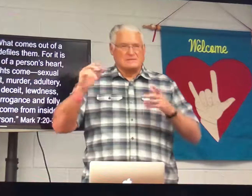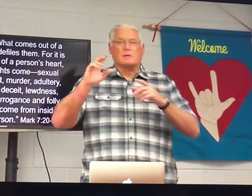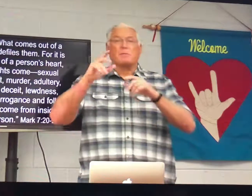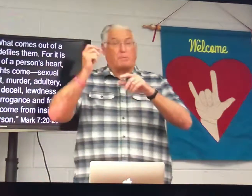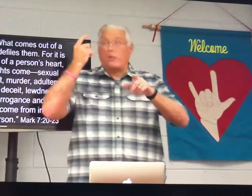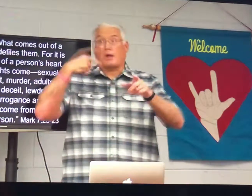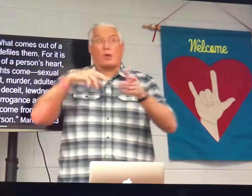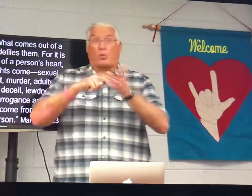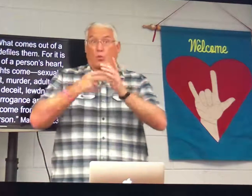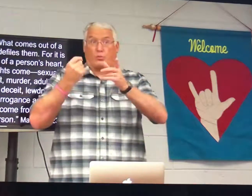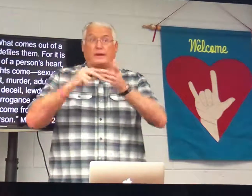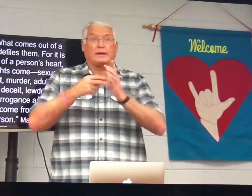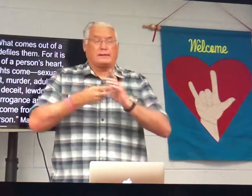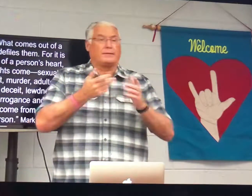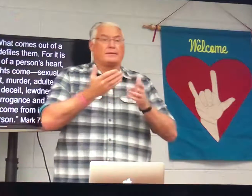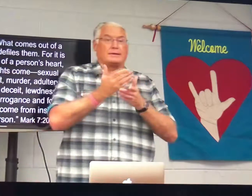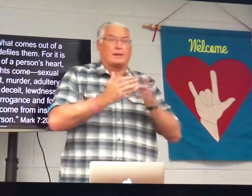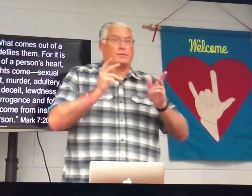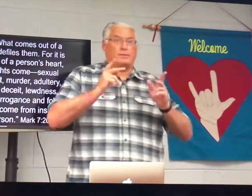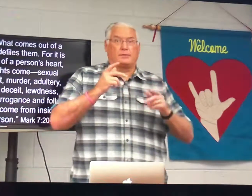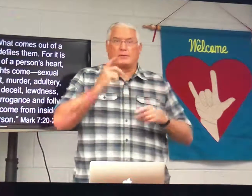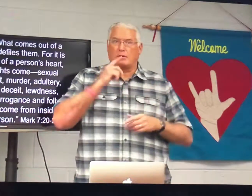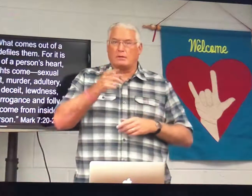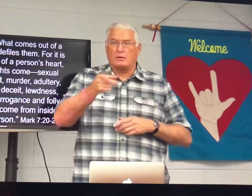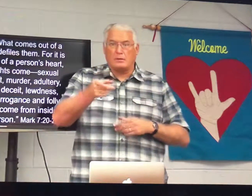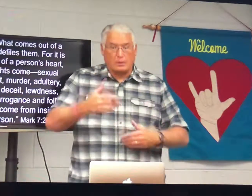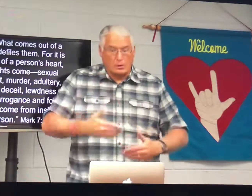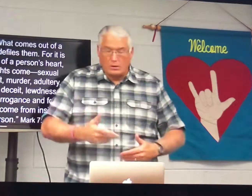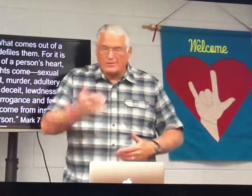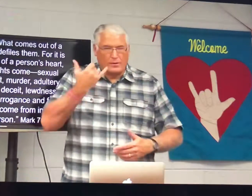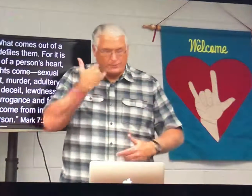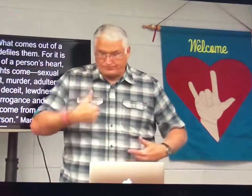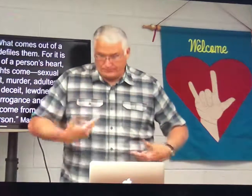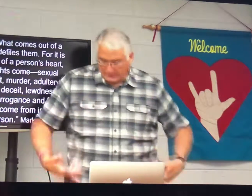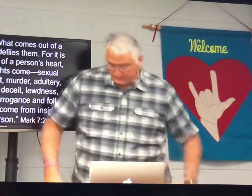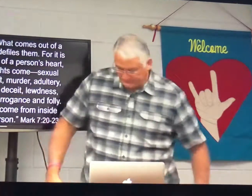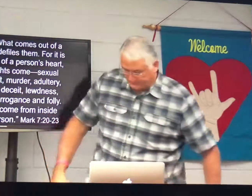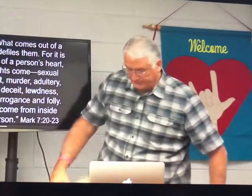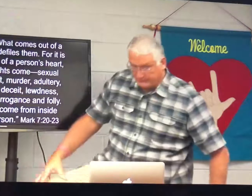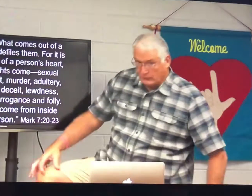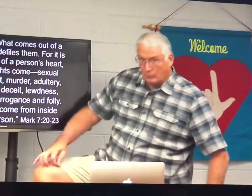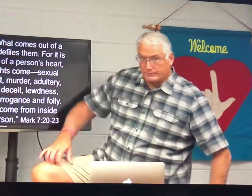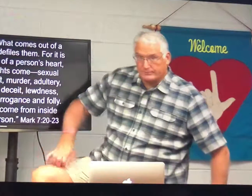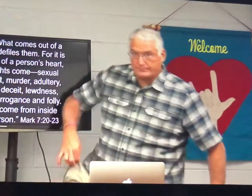the excitement anytime. The Florida Lottery, it's your ticket. Claim it.